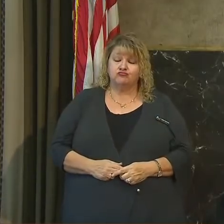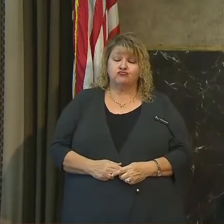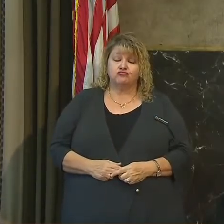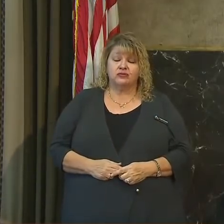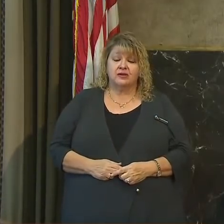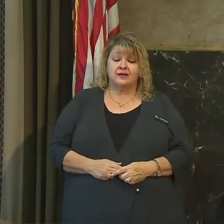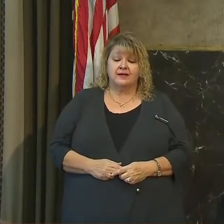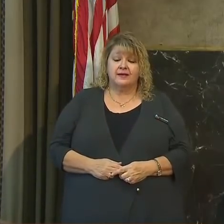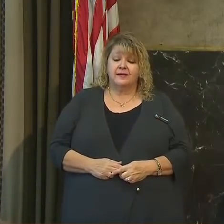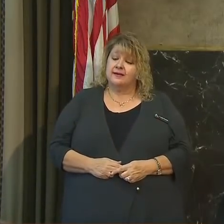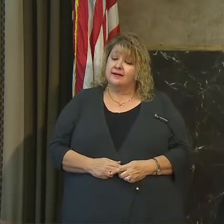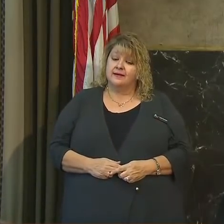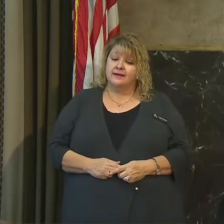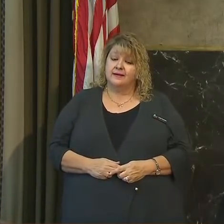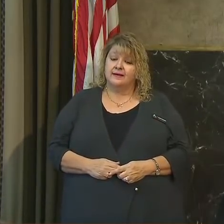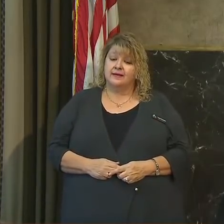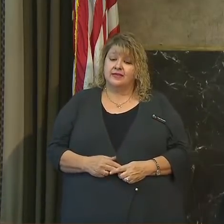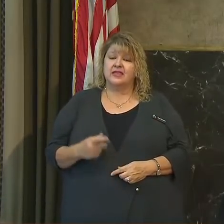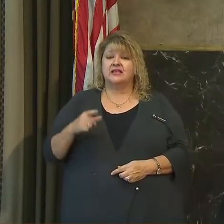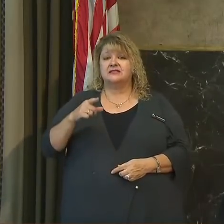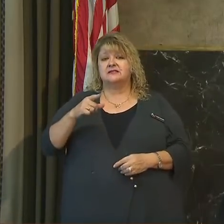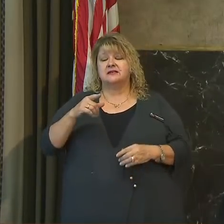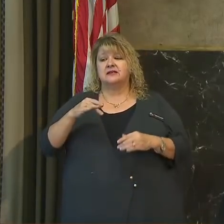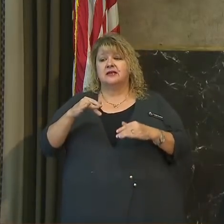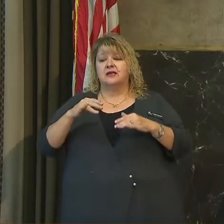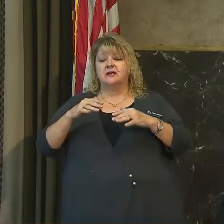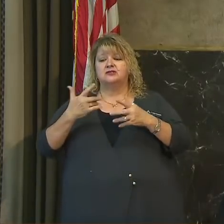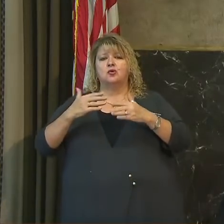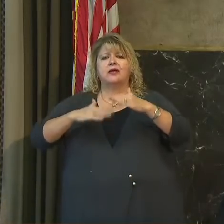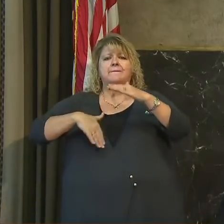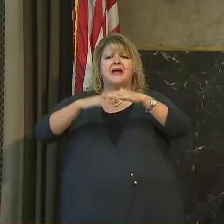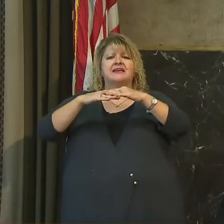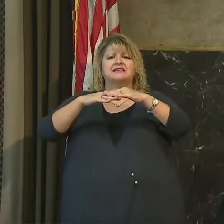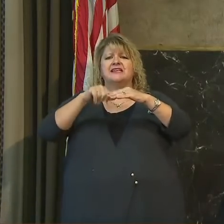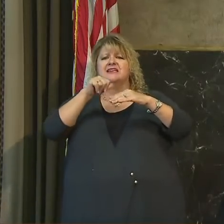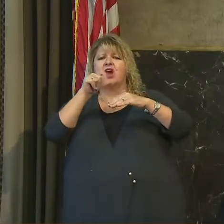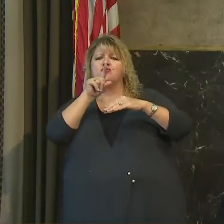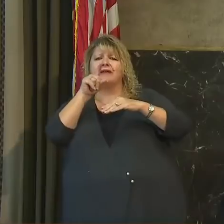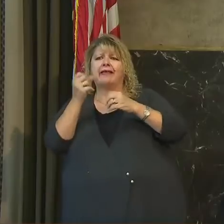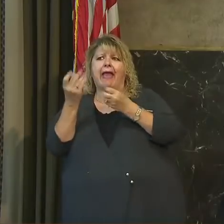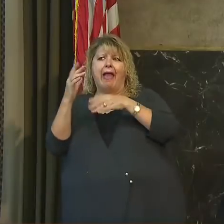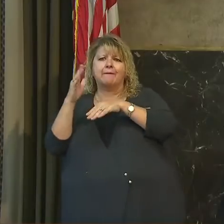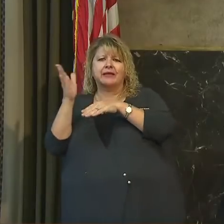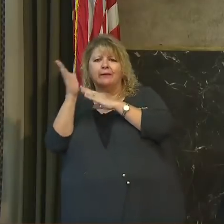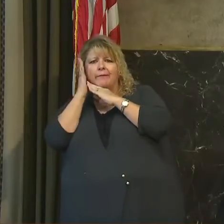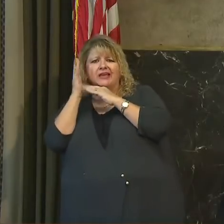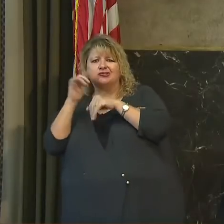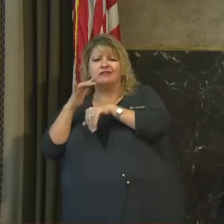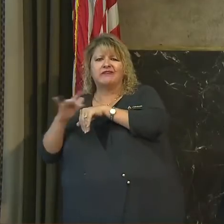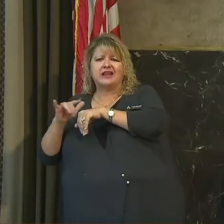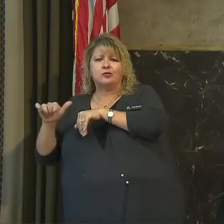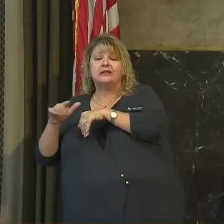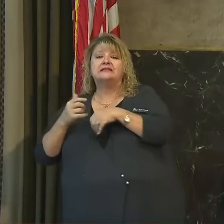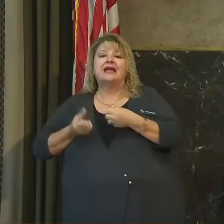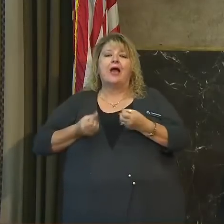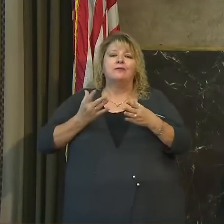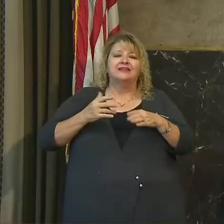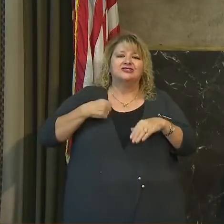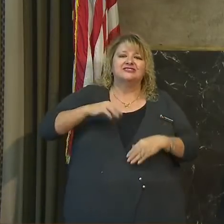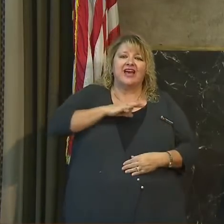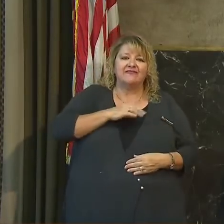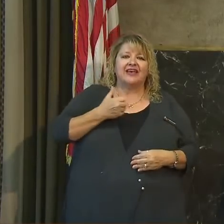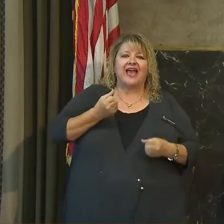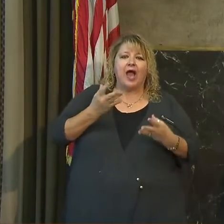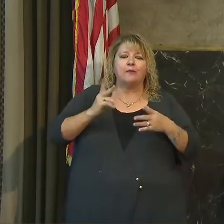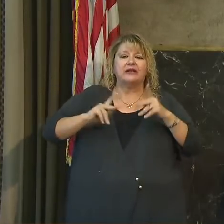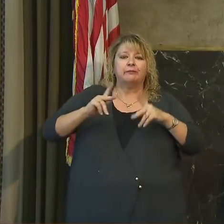then it's a capacity issue with respect to staffing. And quite frankly, what we've seen is a number of